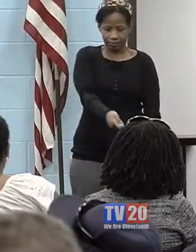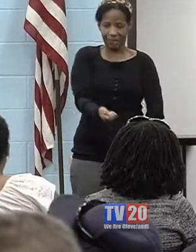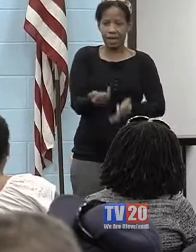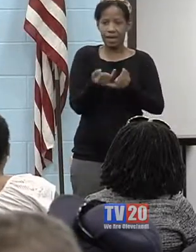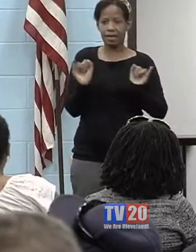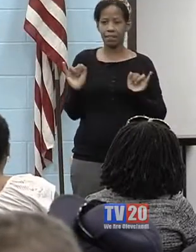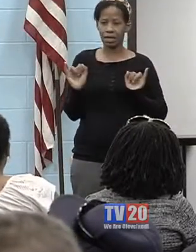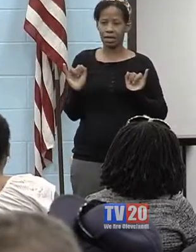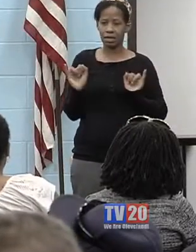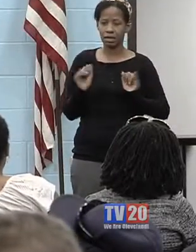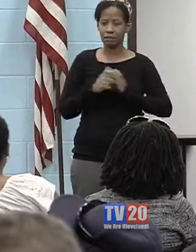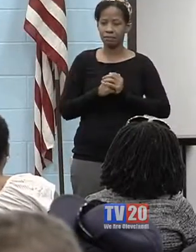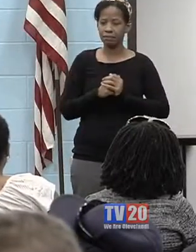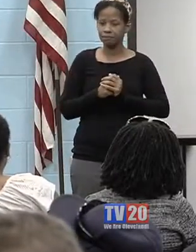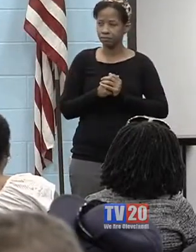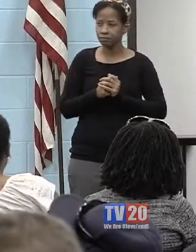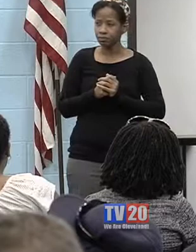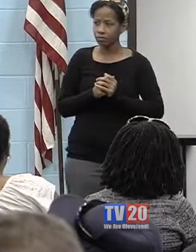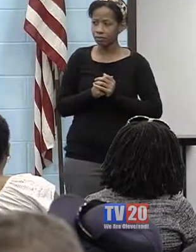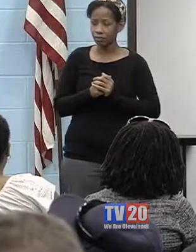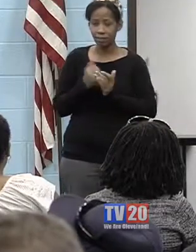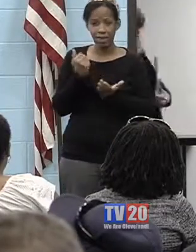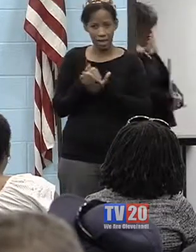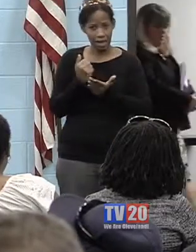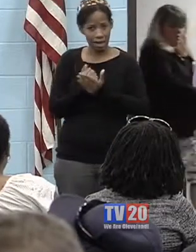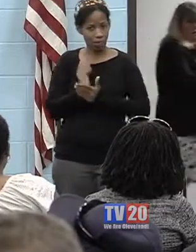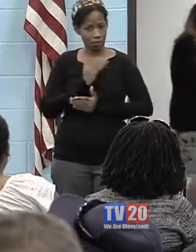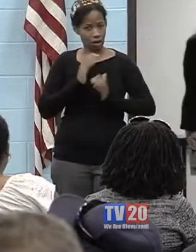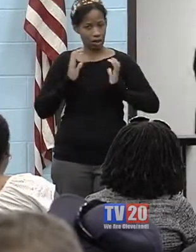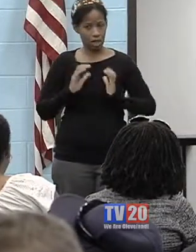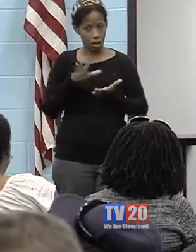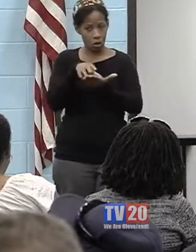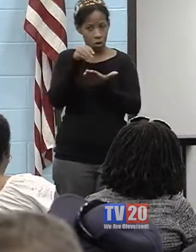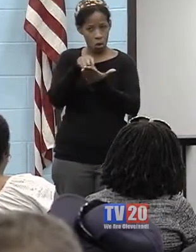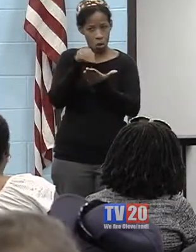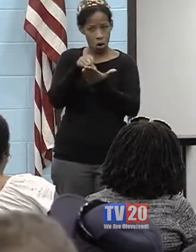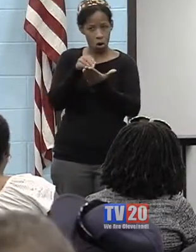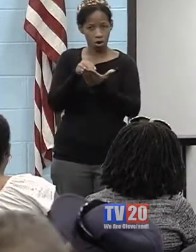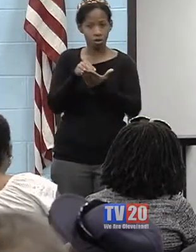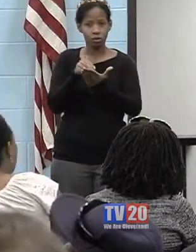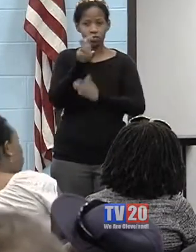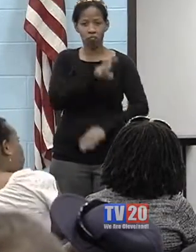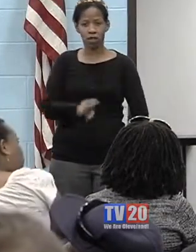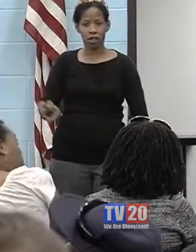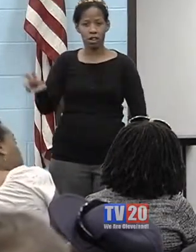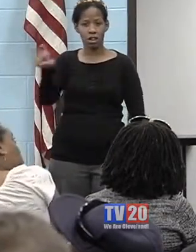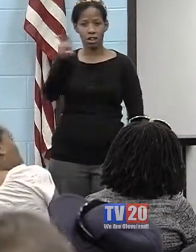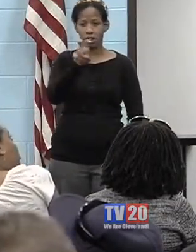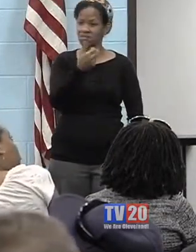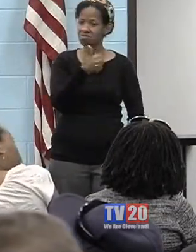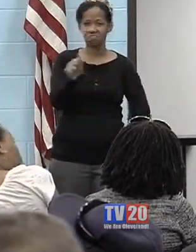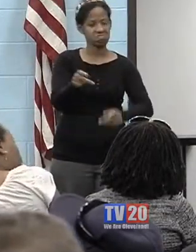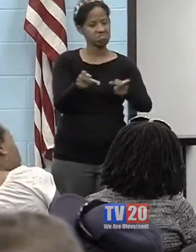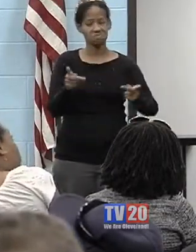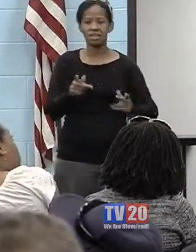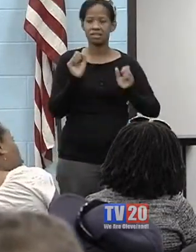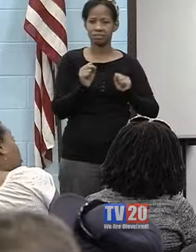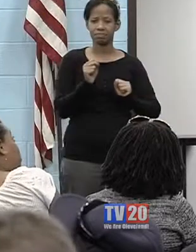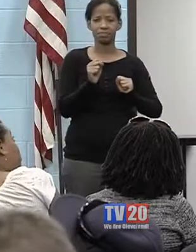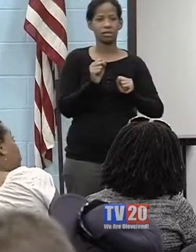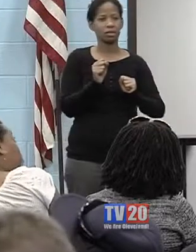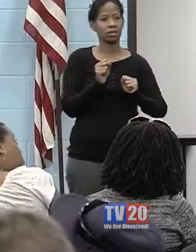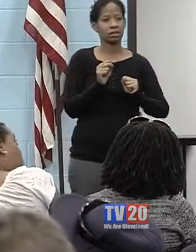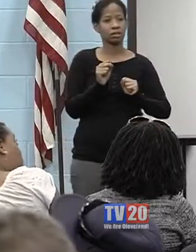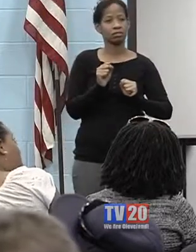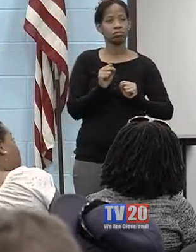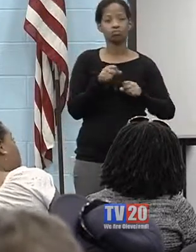own. White Cane helps our clients learn how to travel anywhere, to navigate their environment